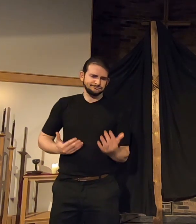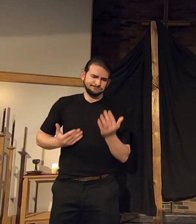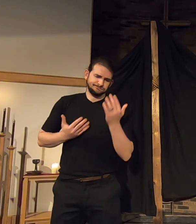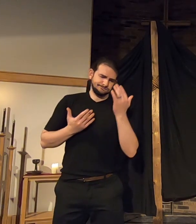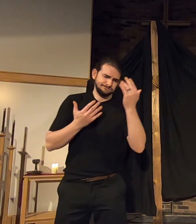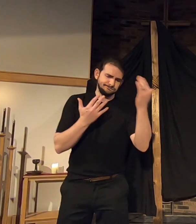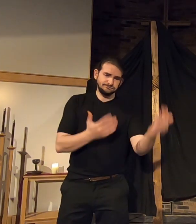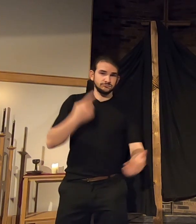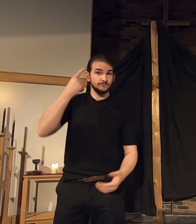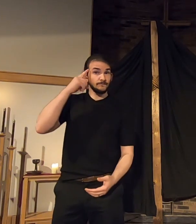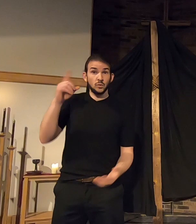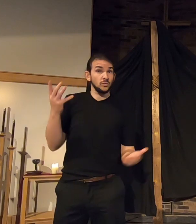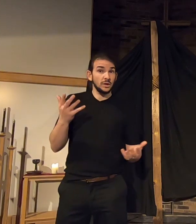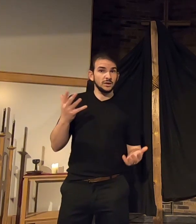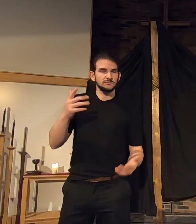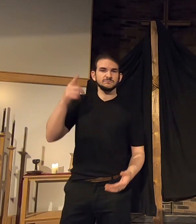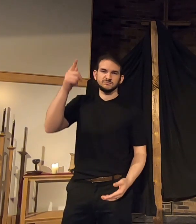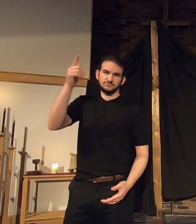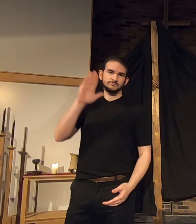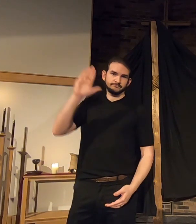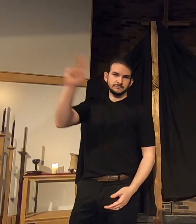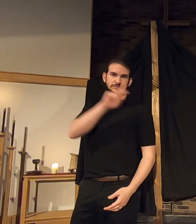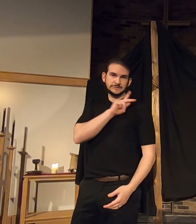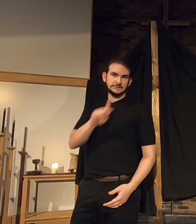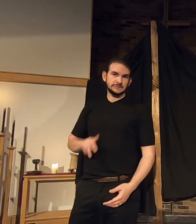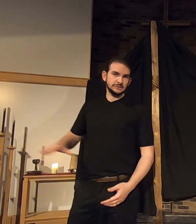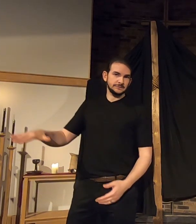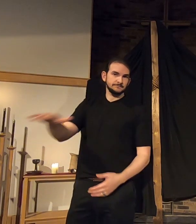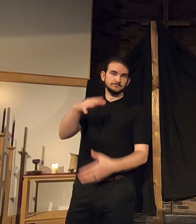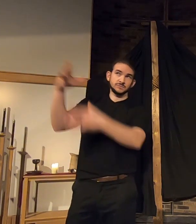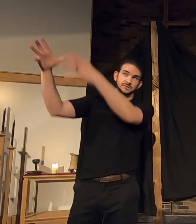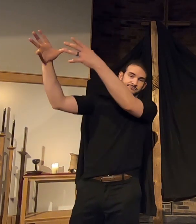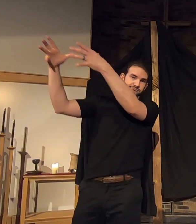and he was also waiting for God's kingdom to come.